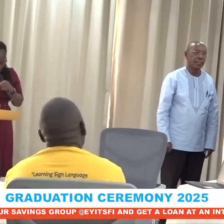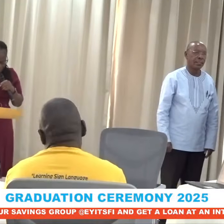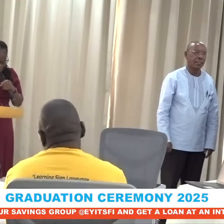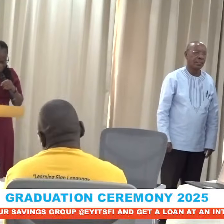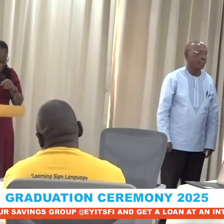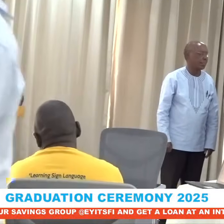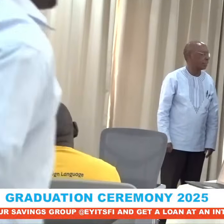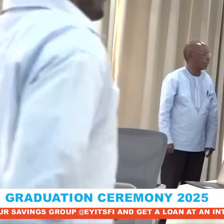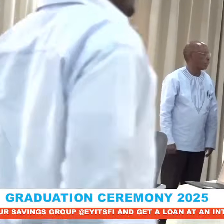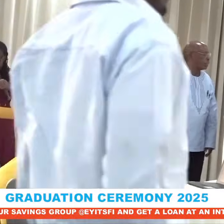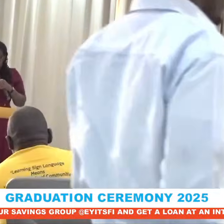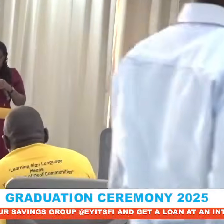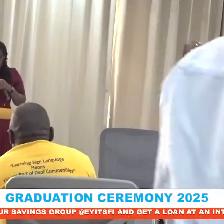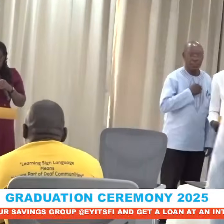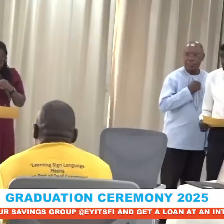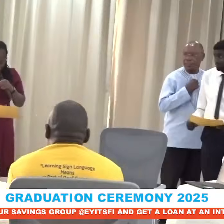us.